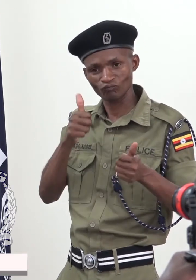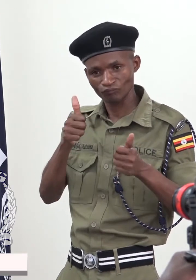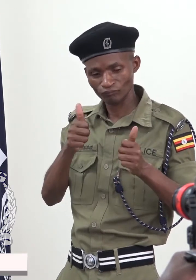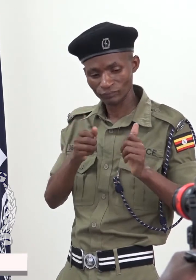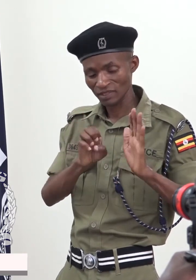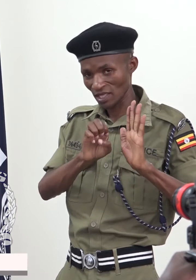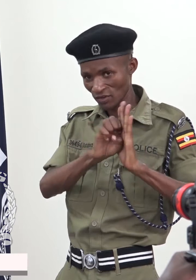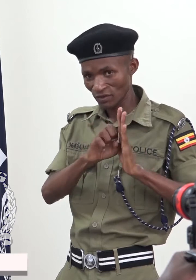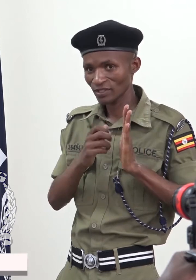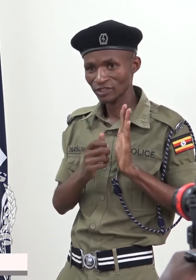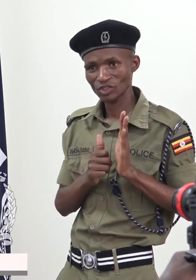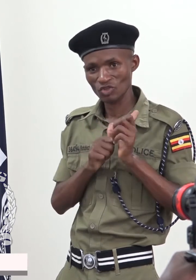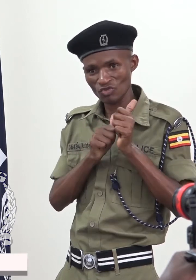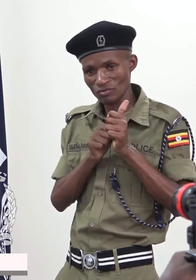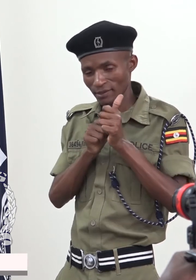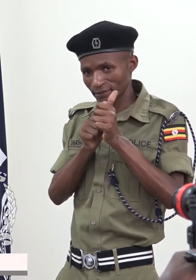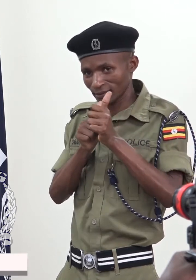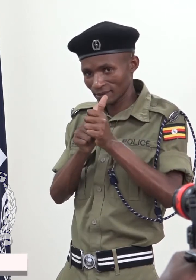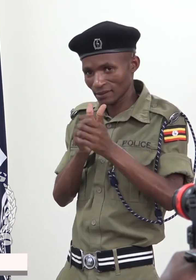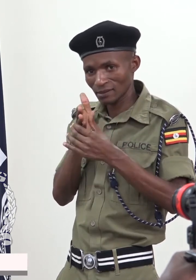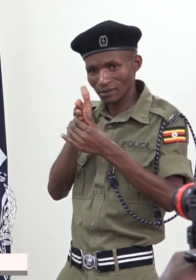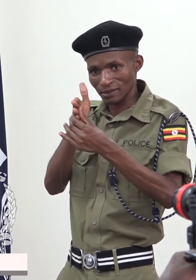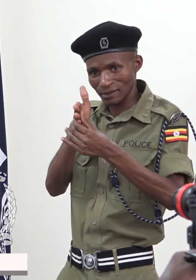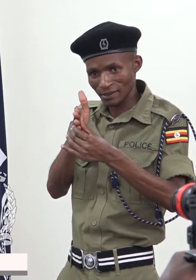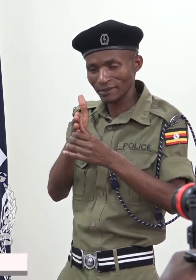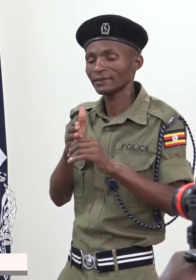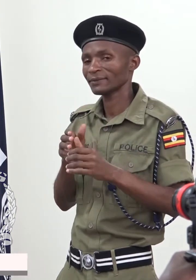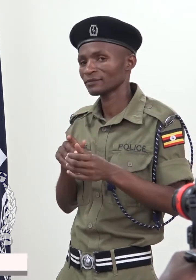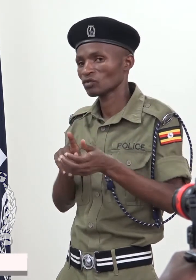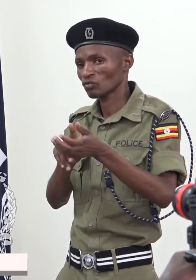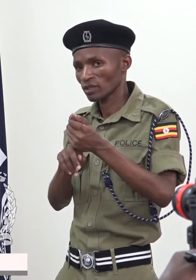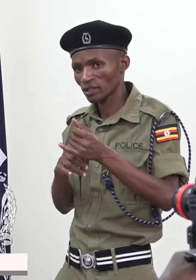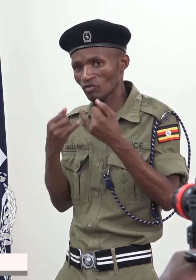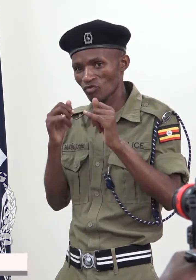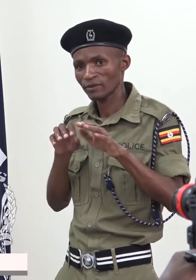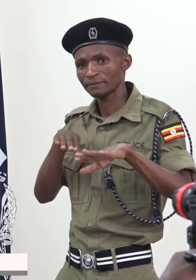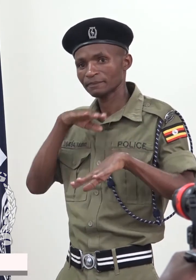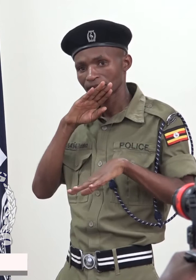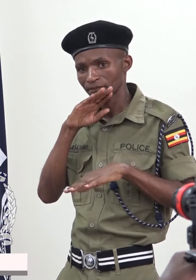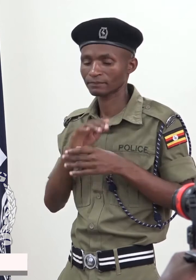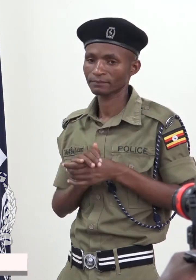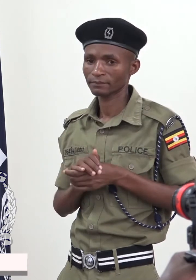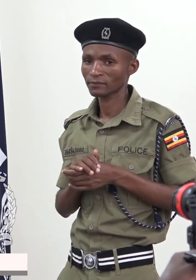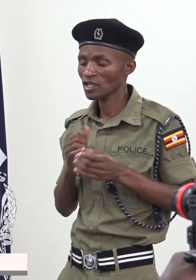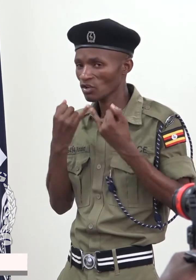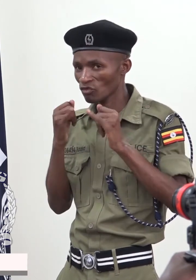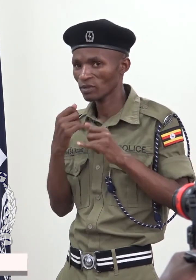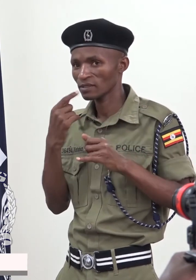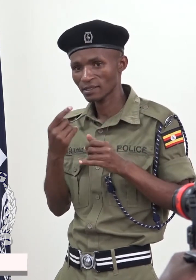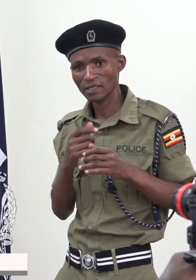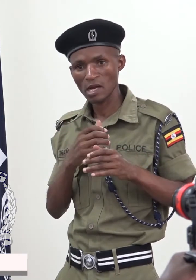which indicated to us that this victim, called Nakamoga Rashida, was staying in Masaka with the